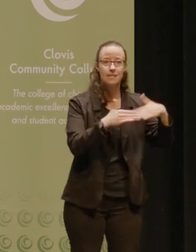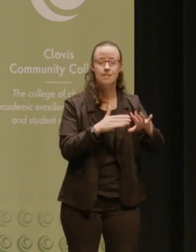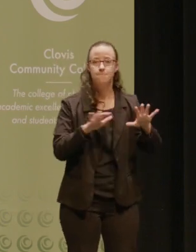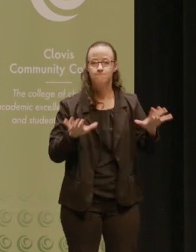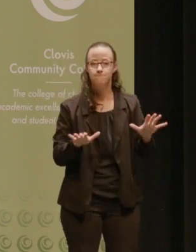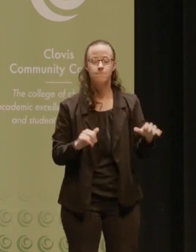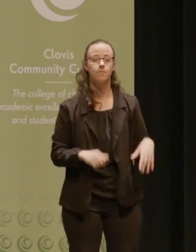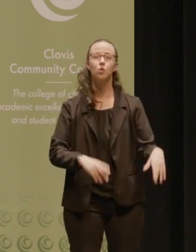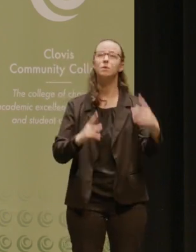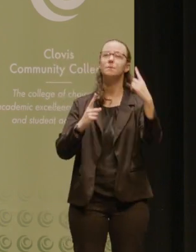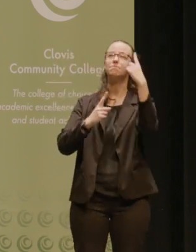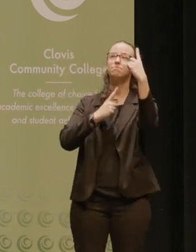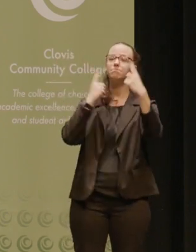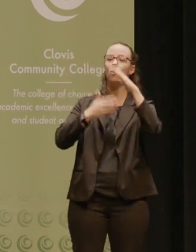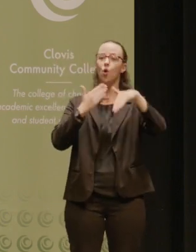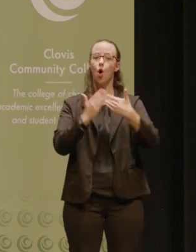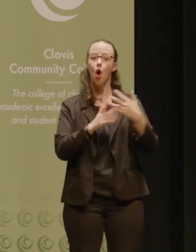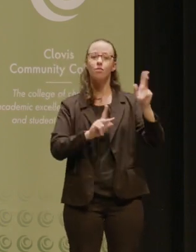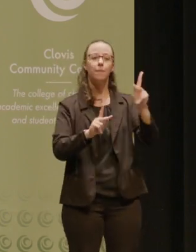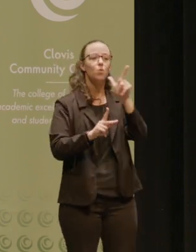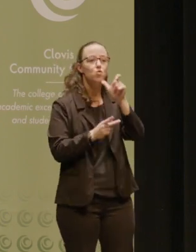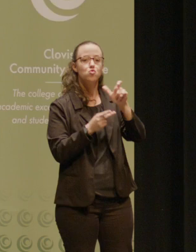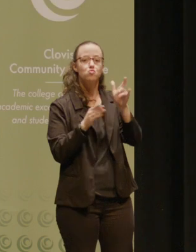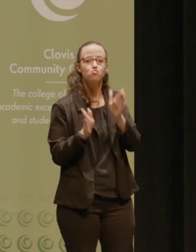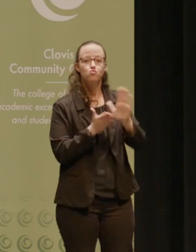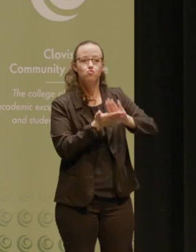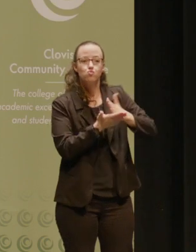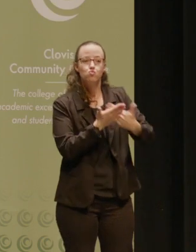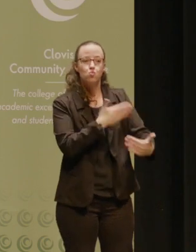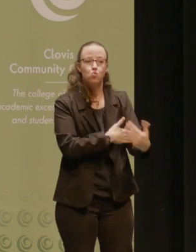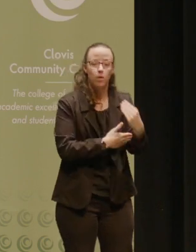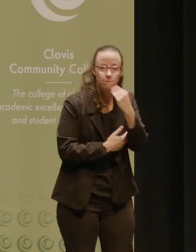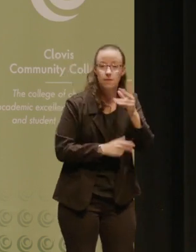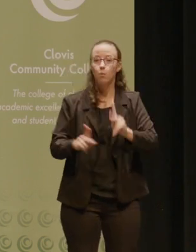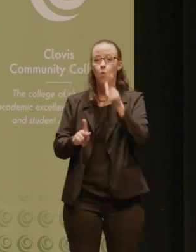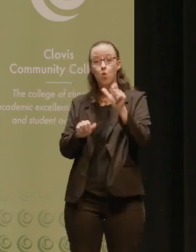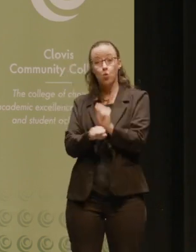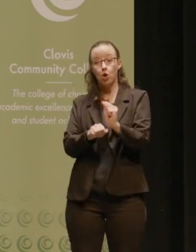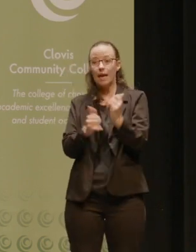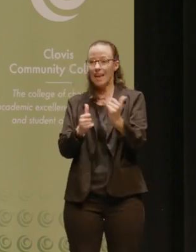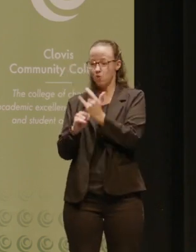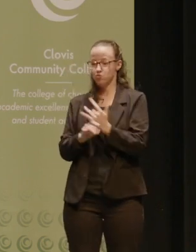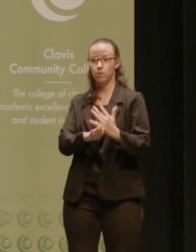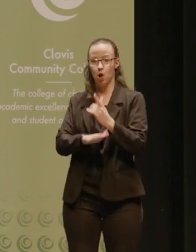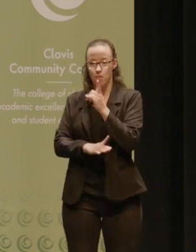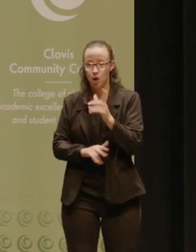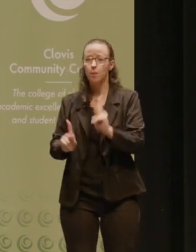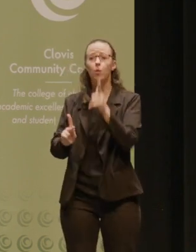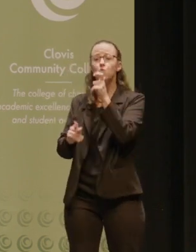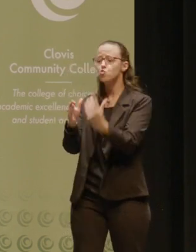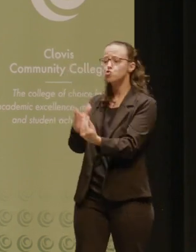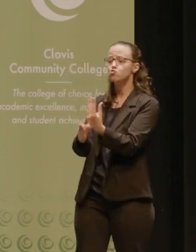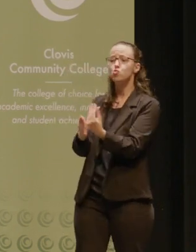if we could think about the people who put our breakfast together, the people who are working right now to work on our lunch, and the people who grew the food